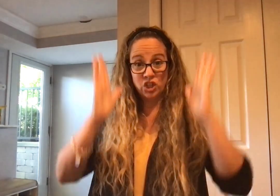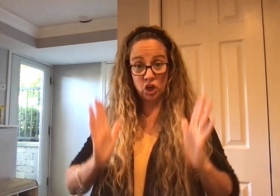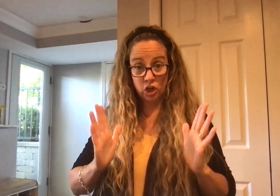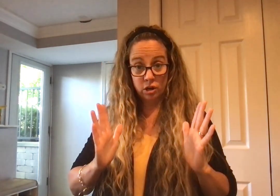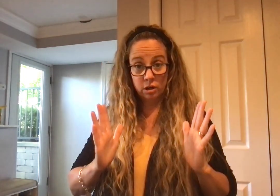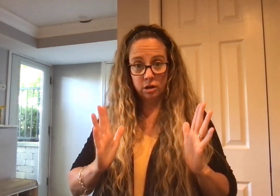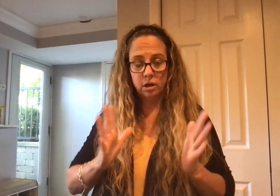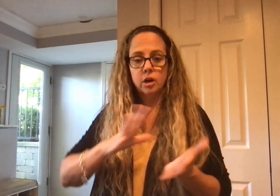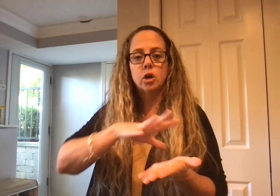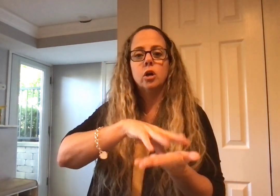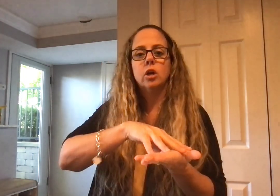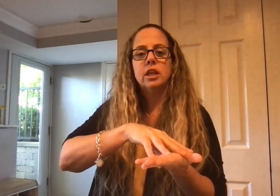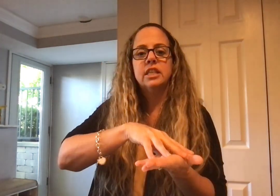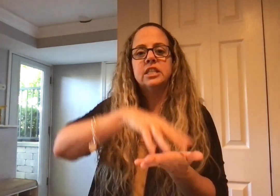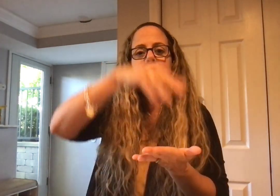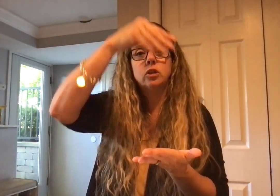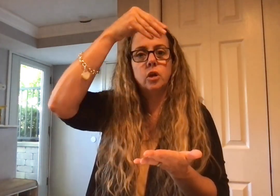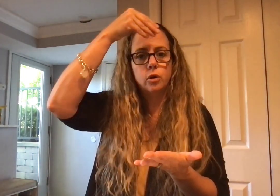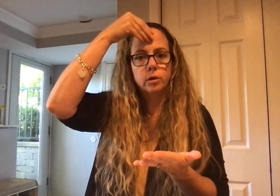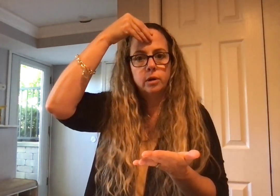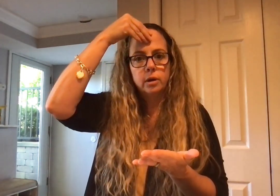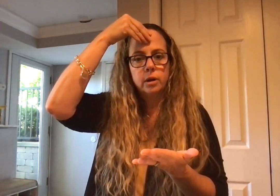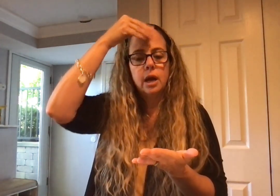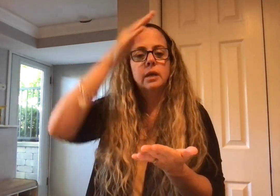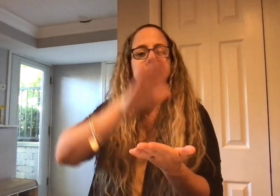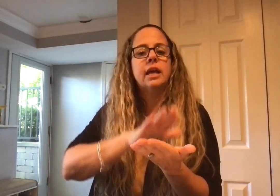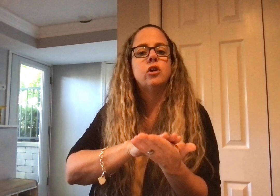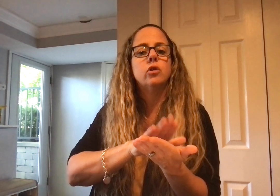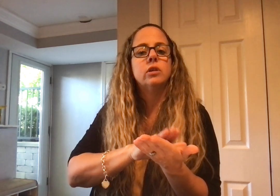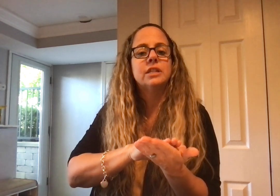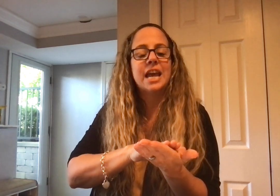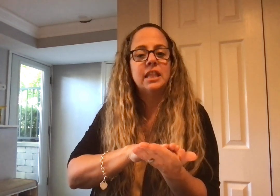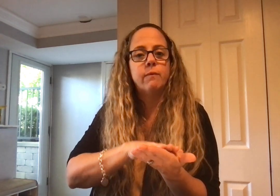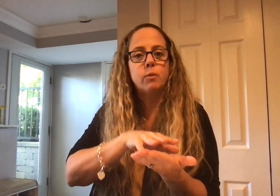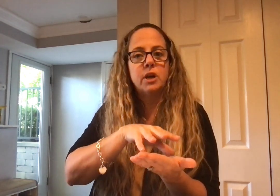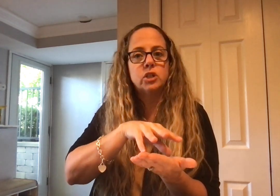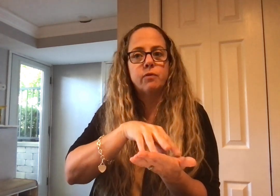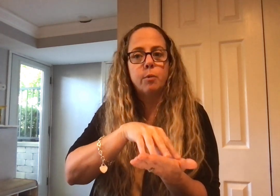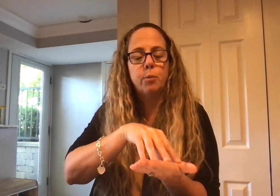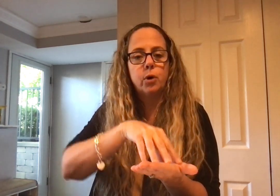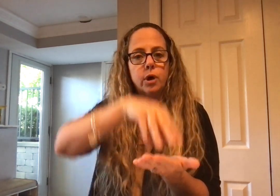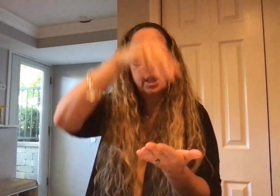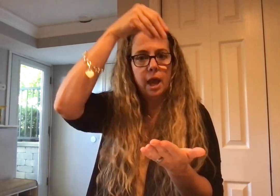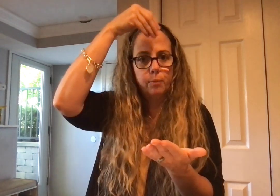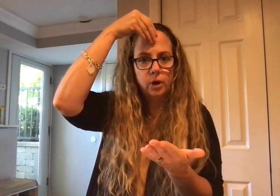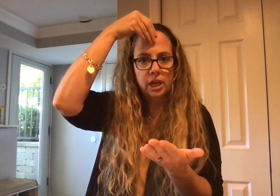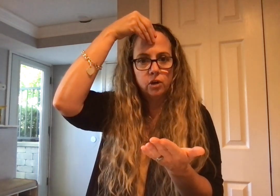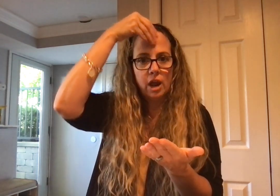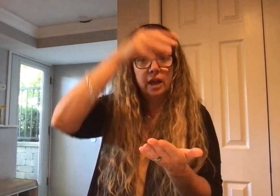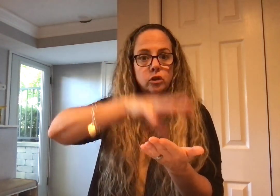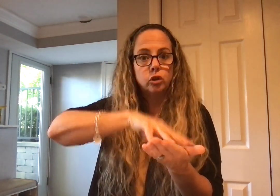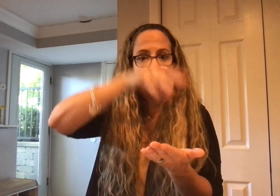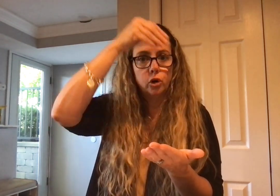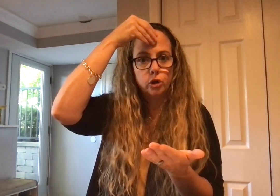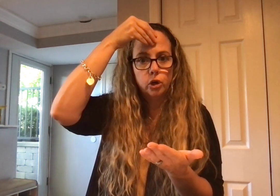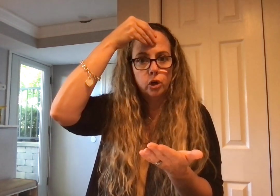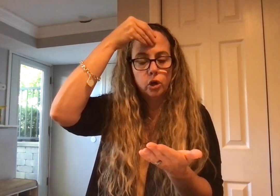teacher. This is learn. Like you're taking the information from a book and putting it in your head. Learn.